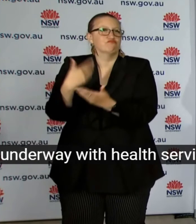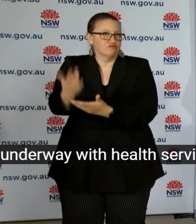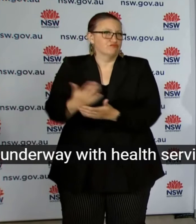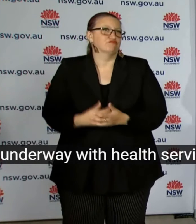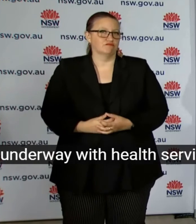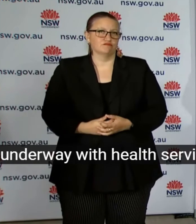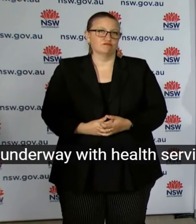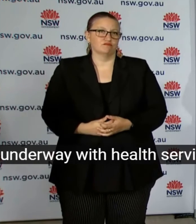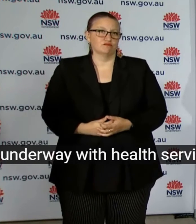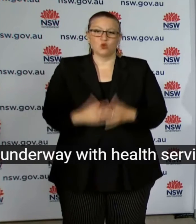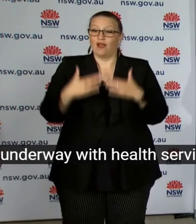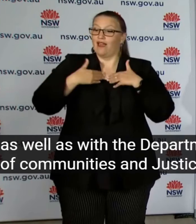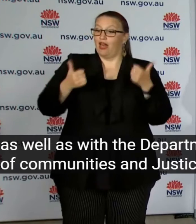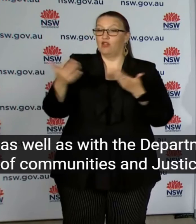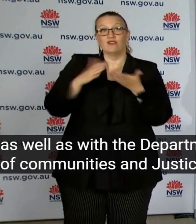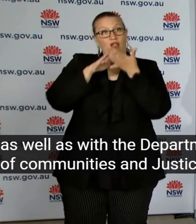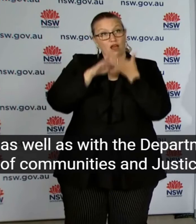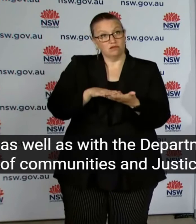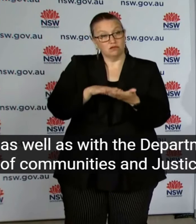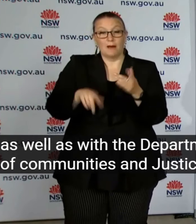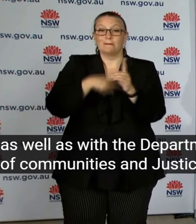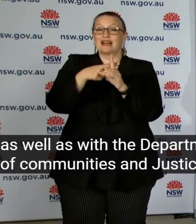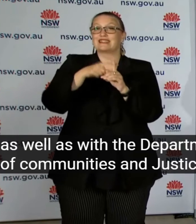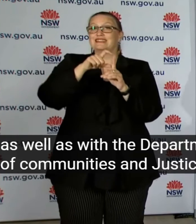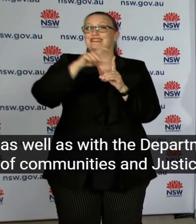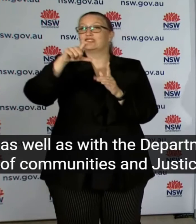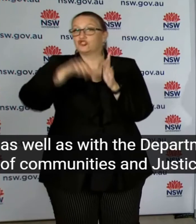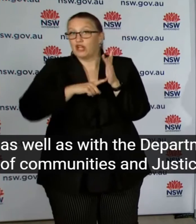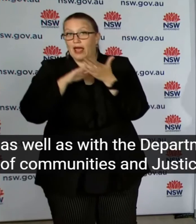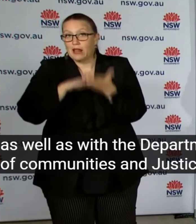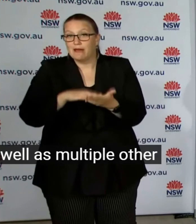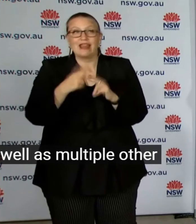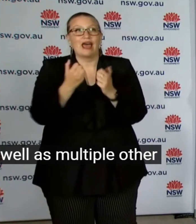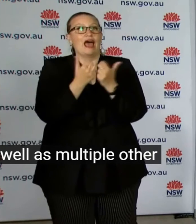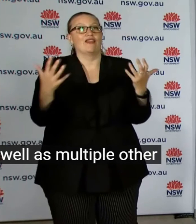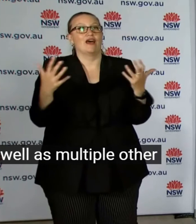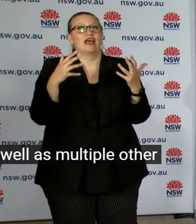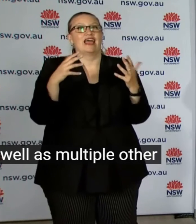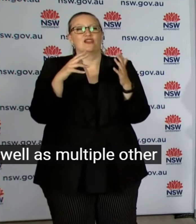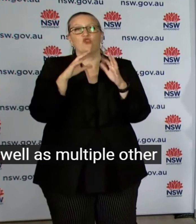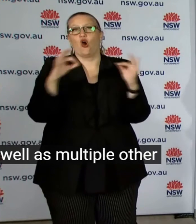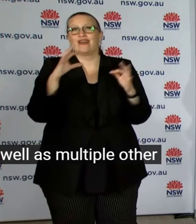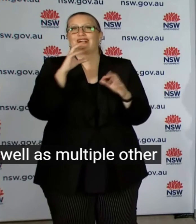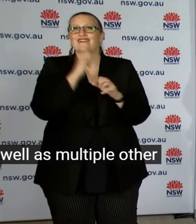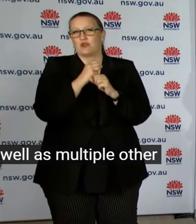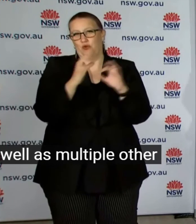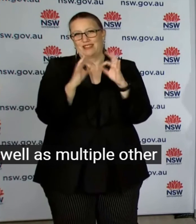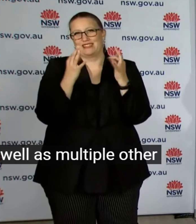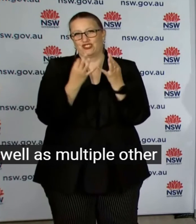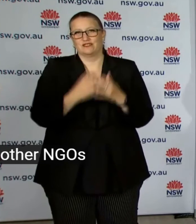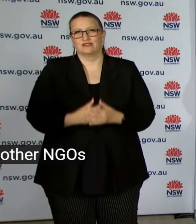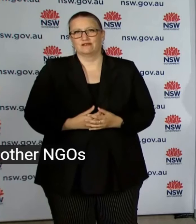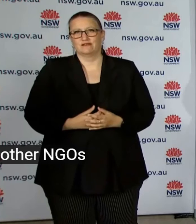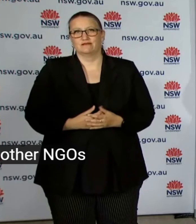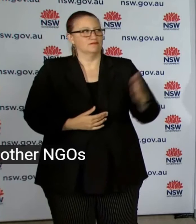as well as with the Department of Communities and Justice, as well as multiple other NGOs. Sorry, when you say 2/3, is that